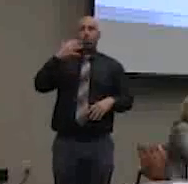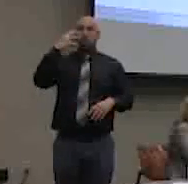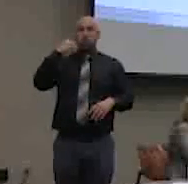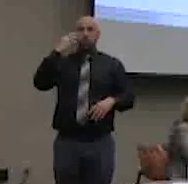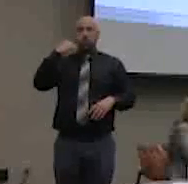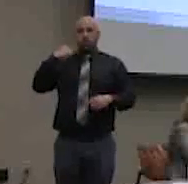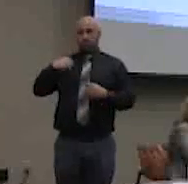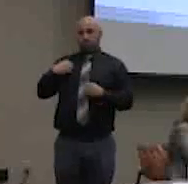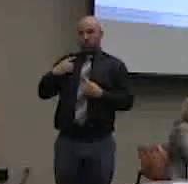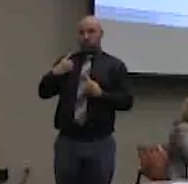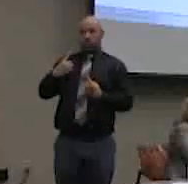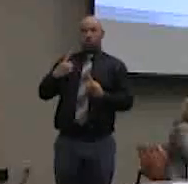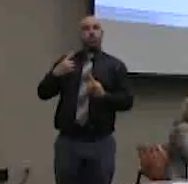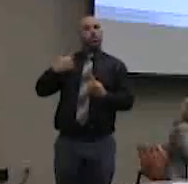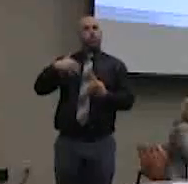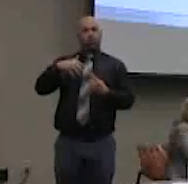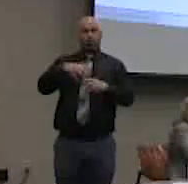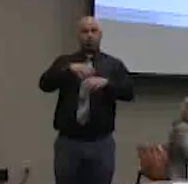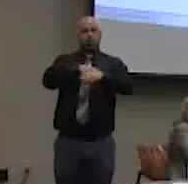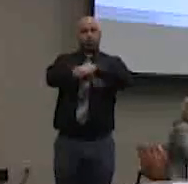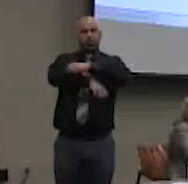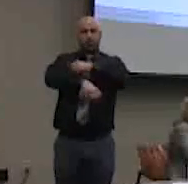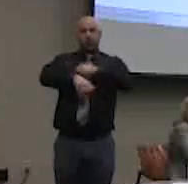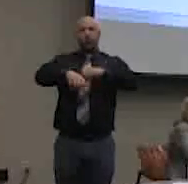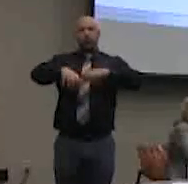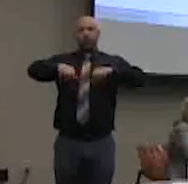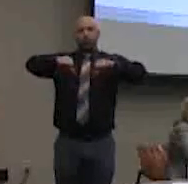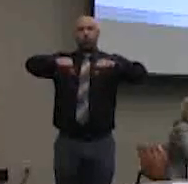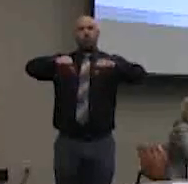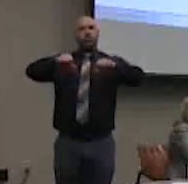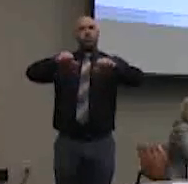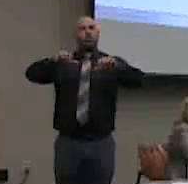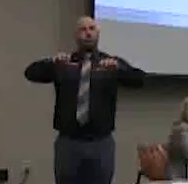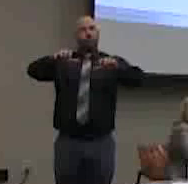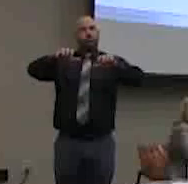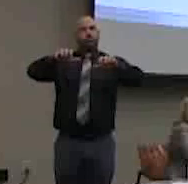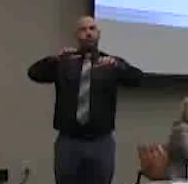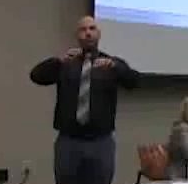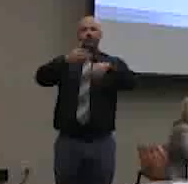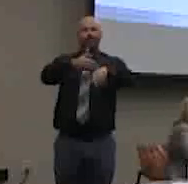undertaken. We have made great strides,